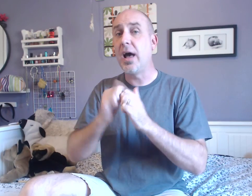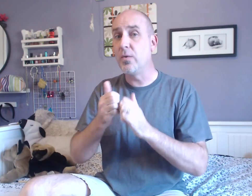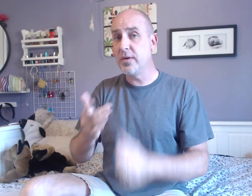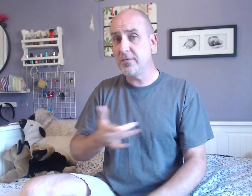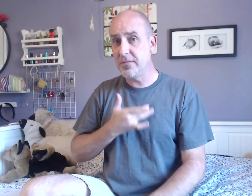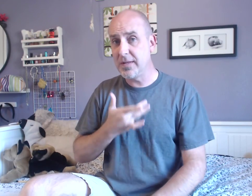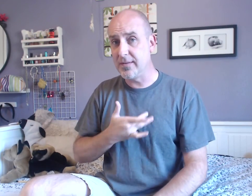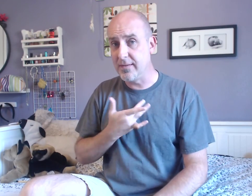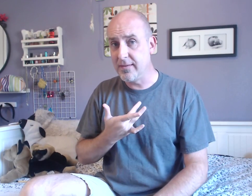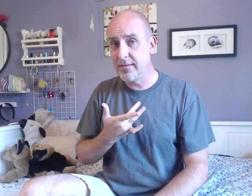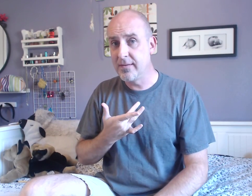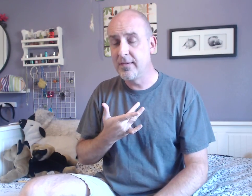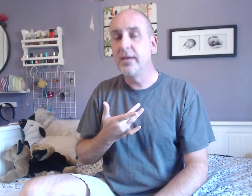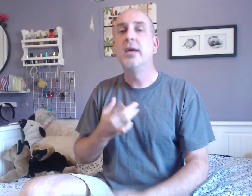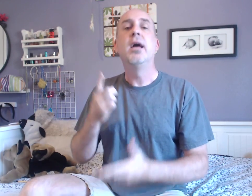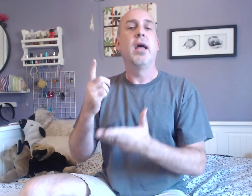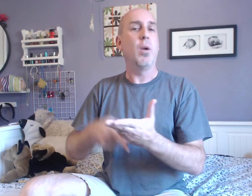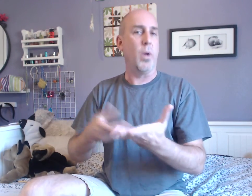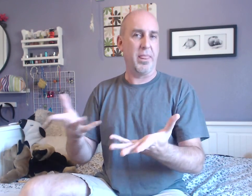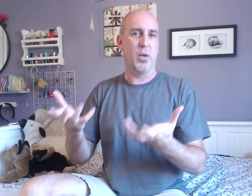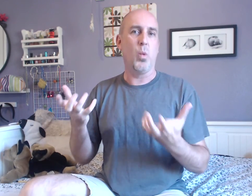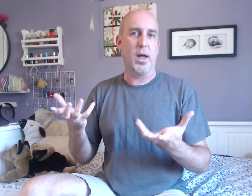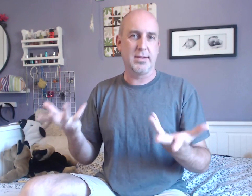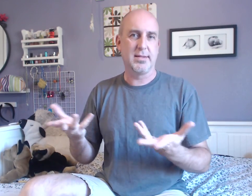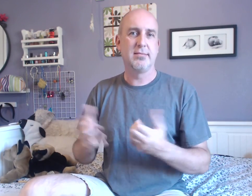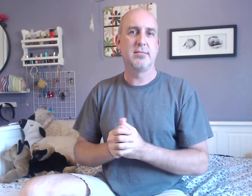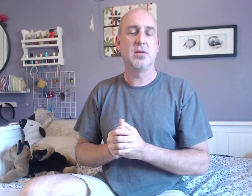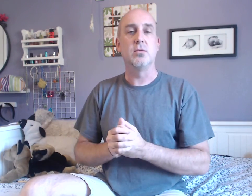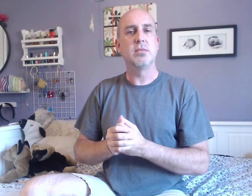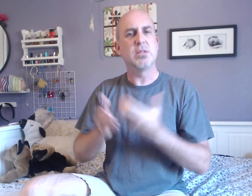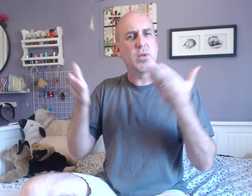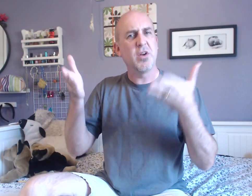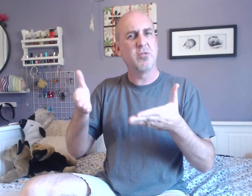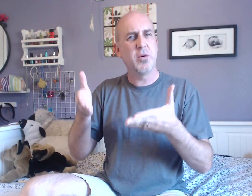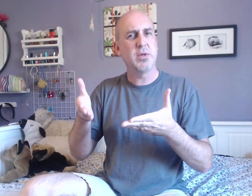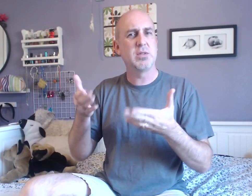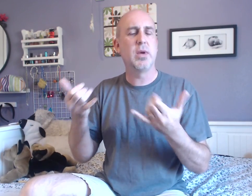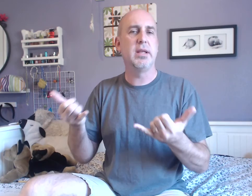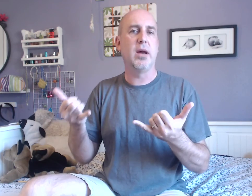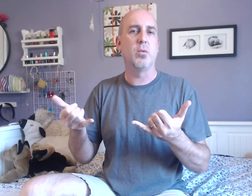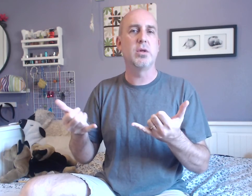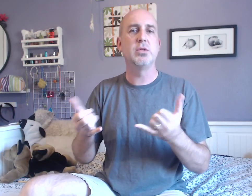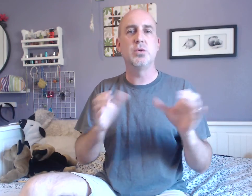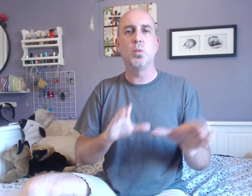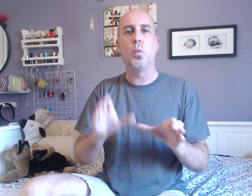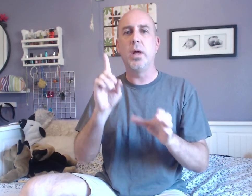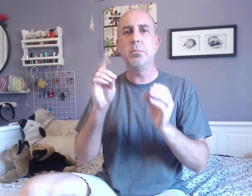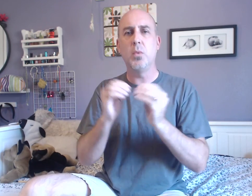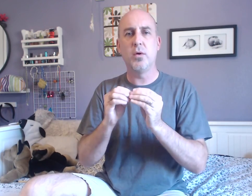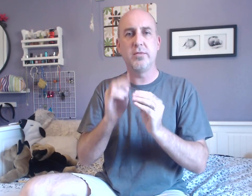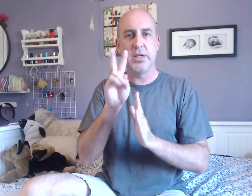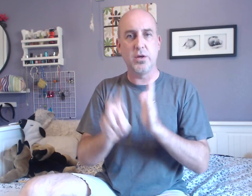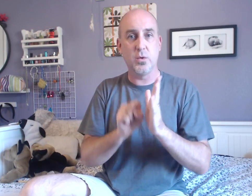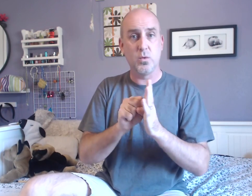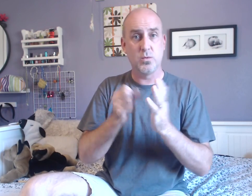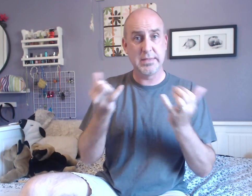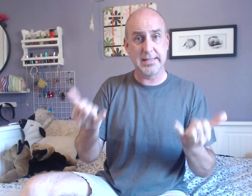they feel and what they want. So that's really our focus right now. We're going to do one more video